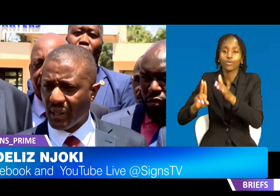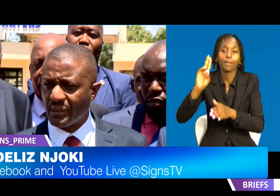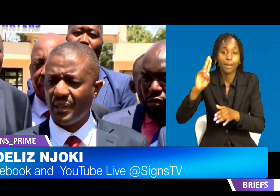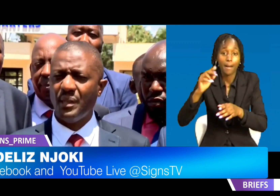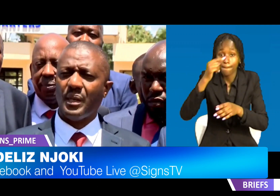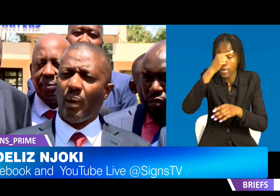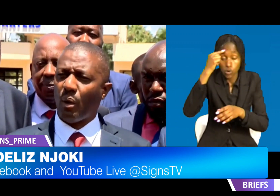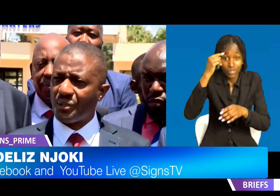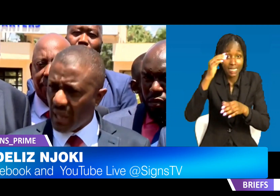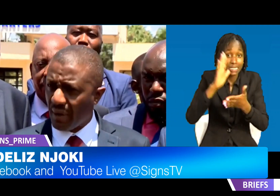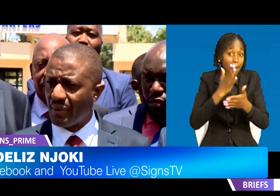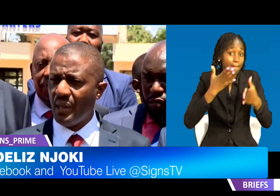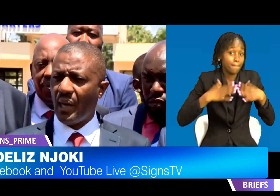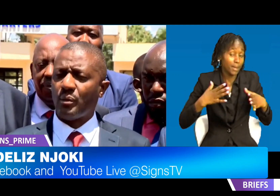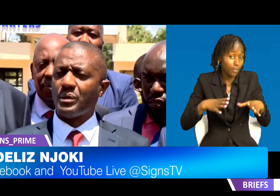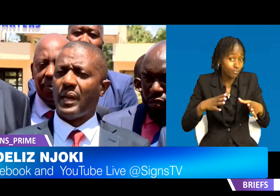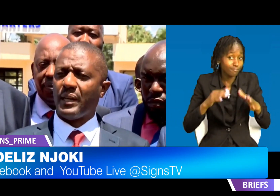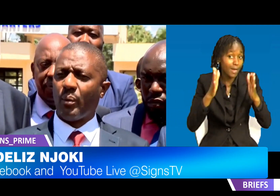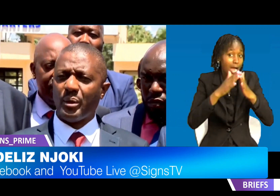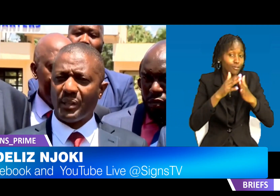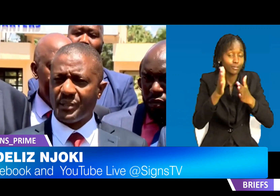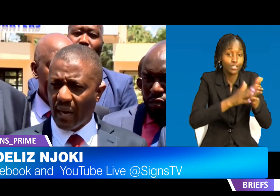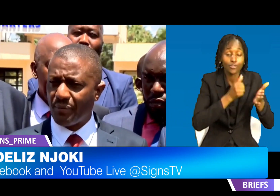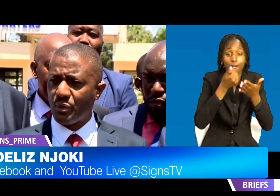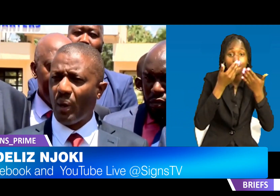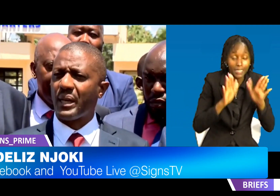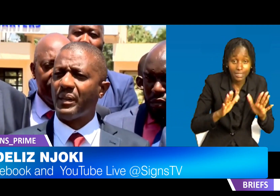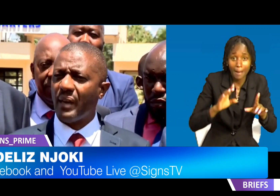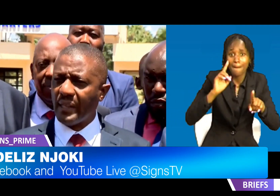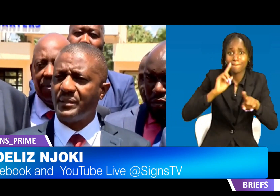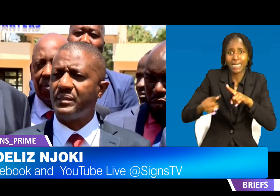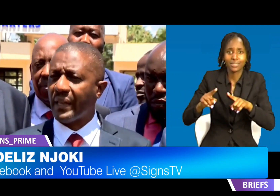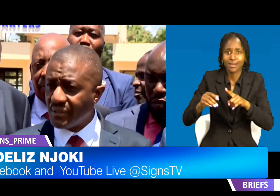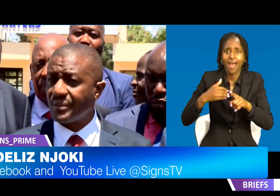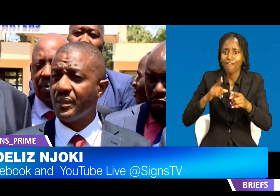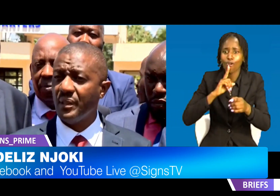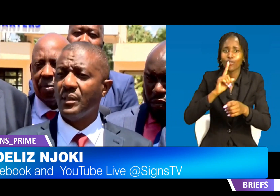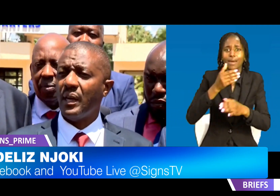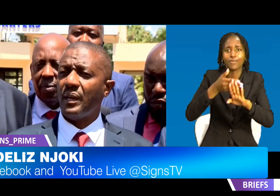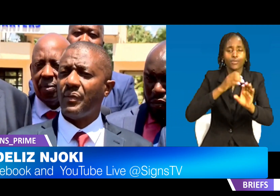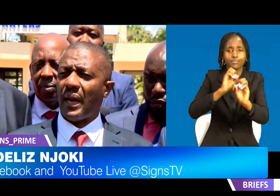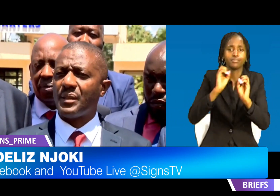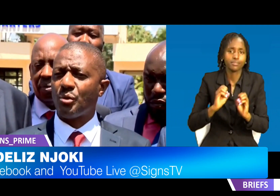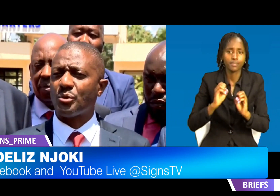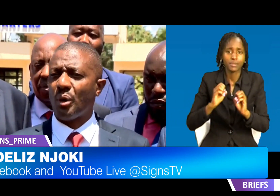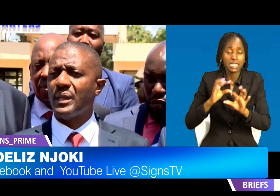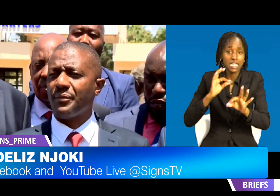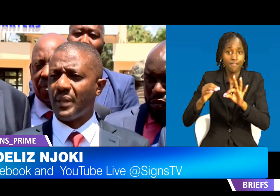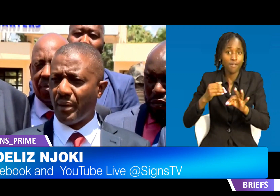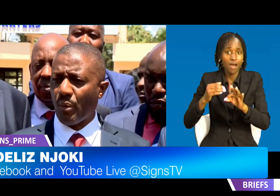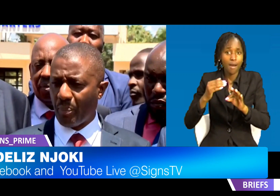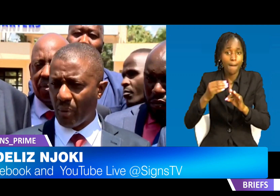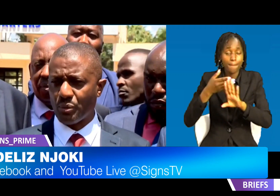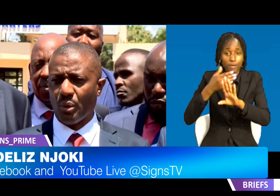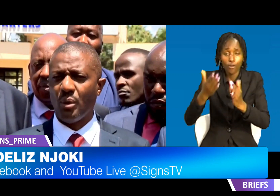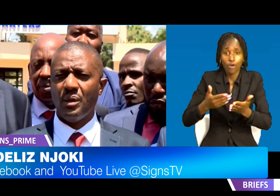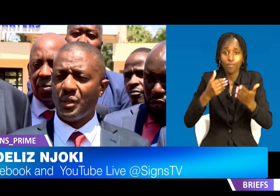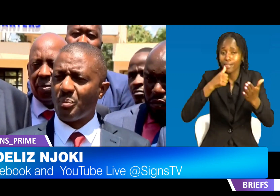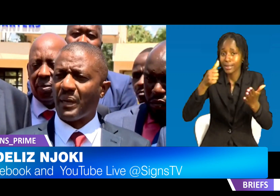case. They were not served. And ordinarily, when you are served, you are given 90 days. That gives also enough time for appeal. So this matter